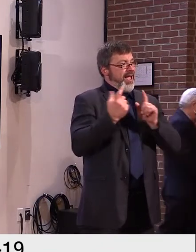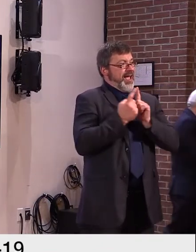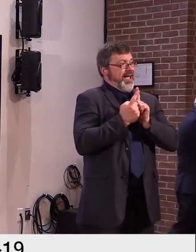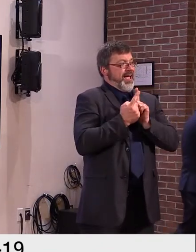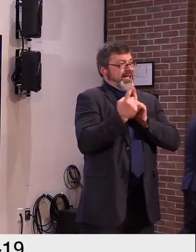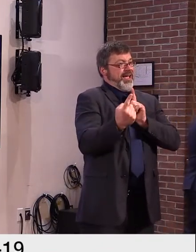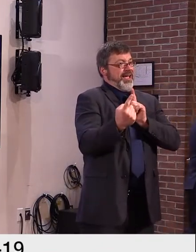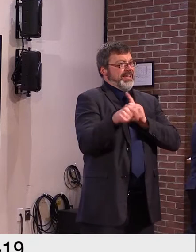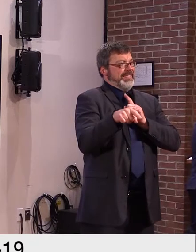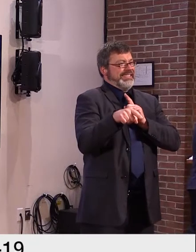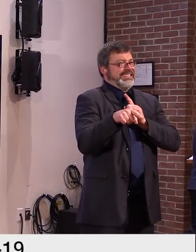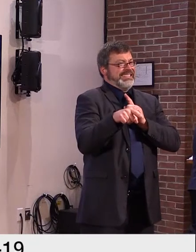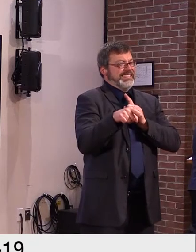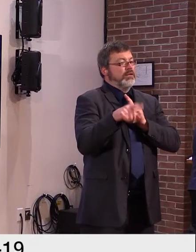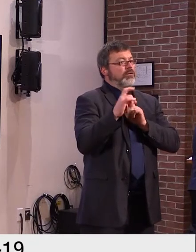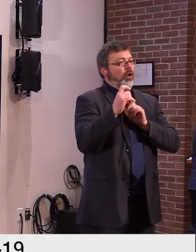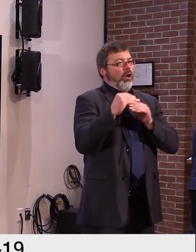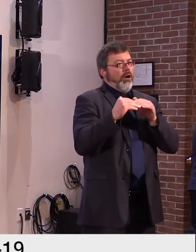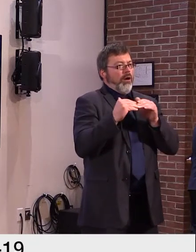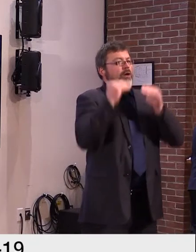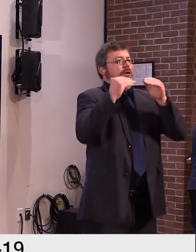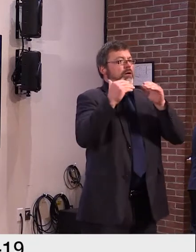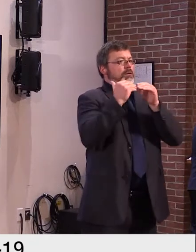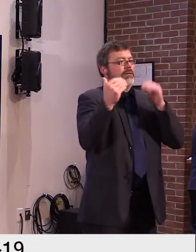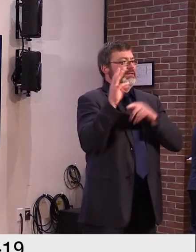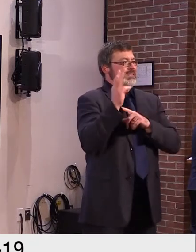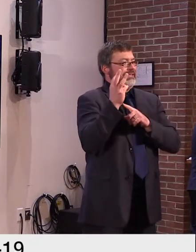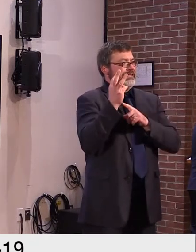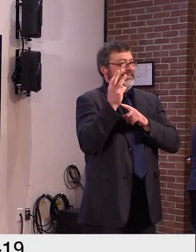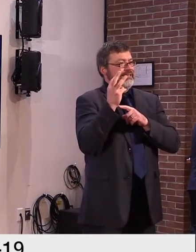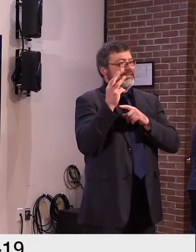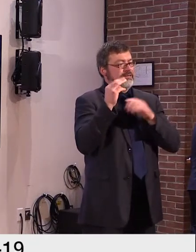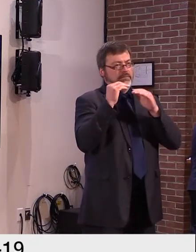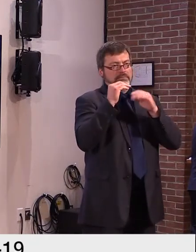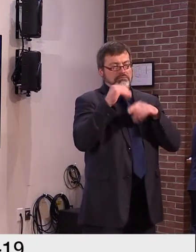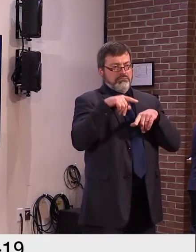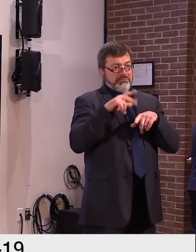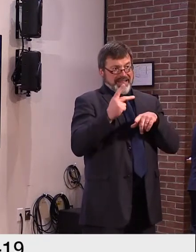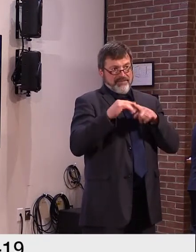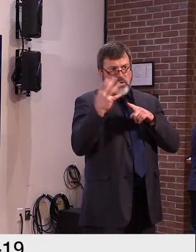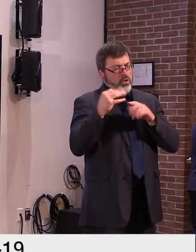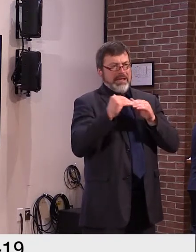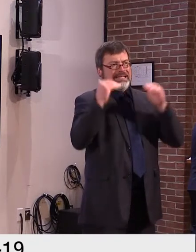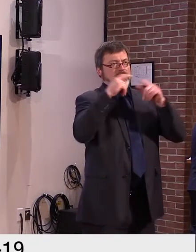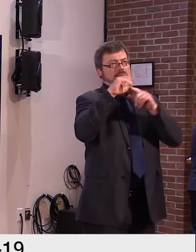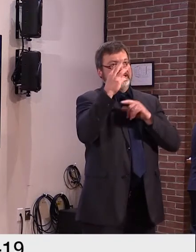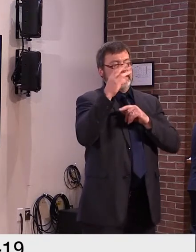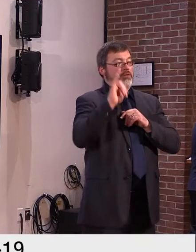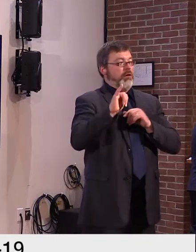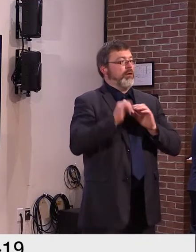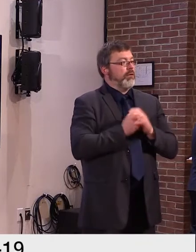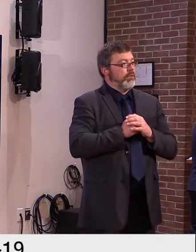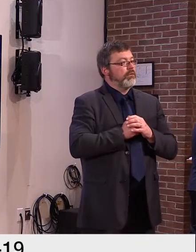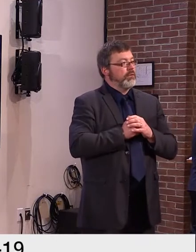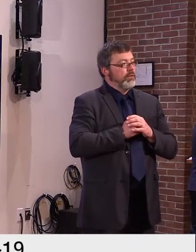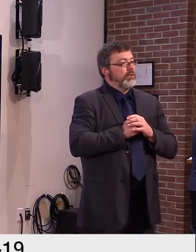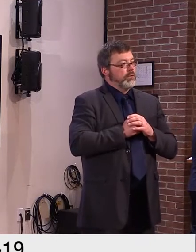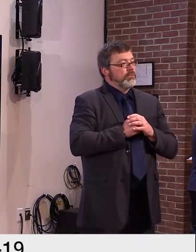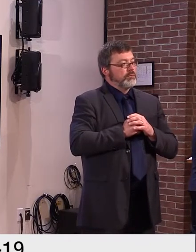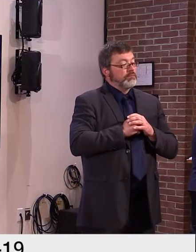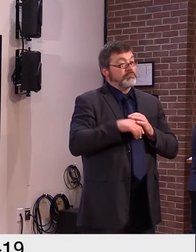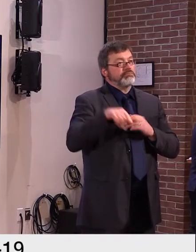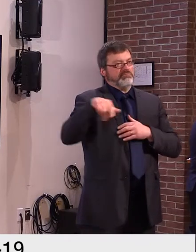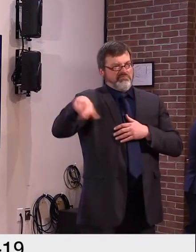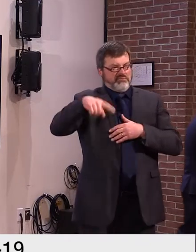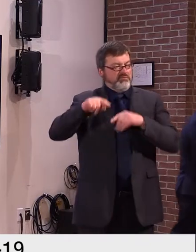Our sports task force, led by Secretary Moore, has been meeting to work on our upcoming winter sports guidance. Most winter sports are held